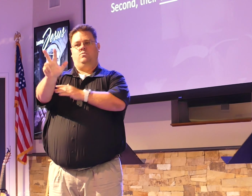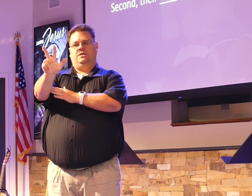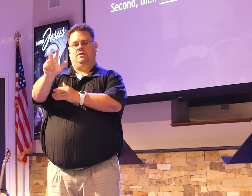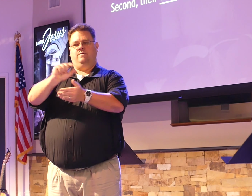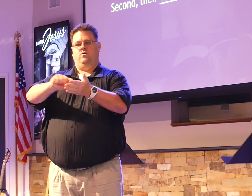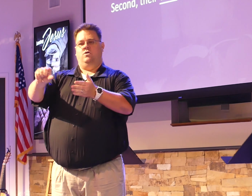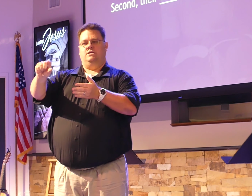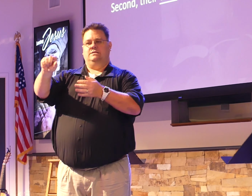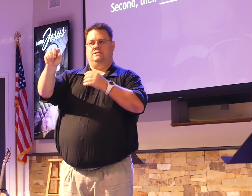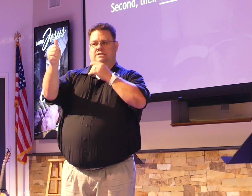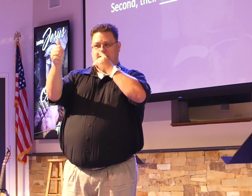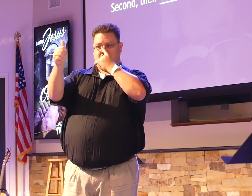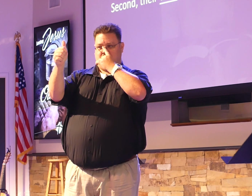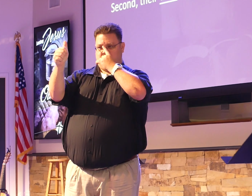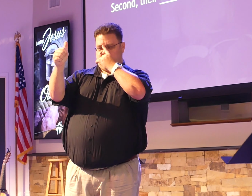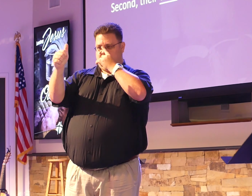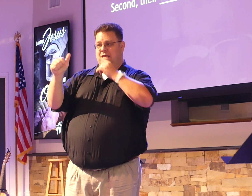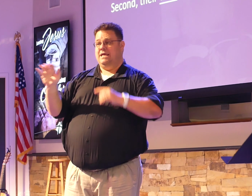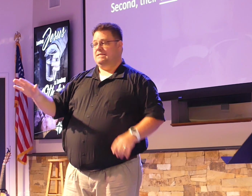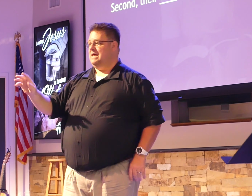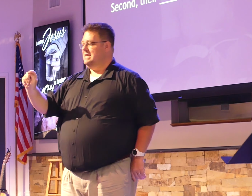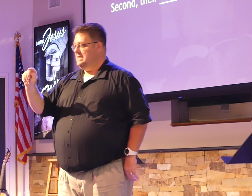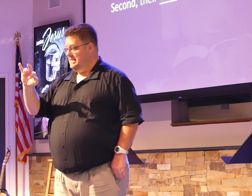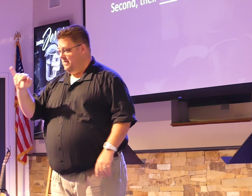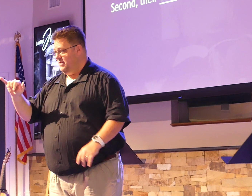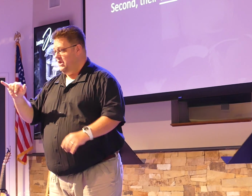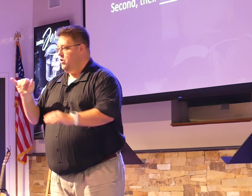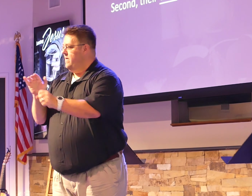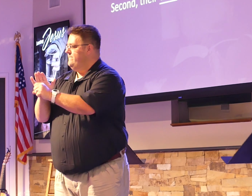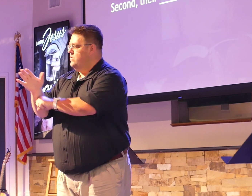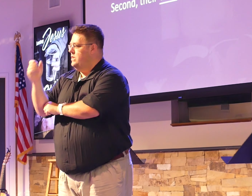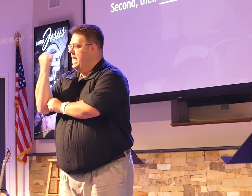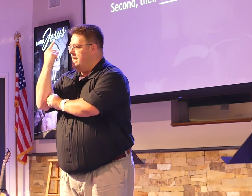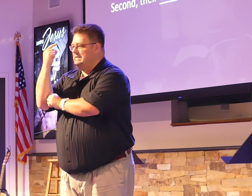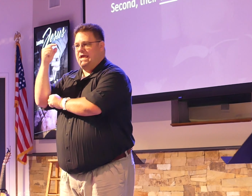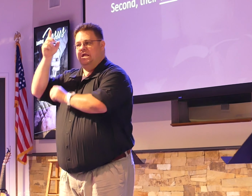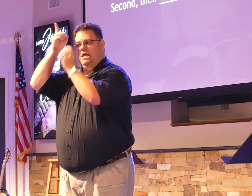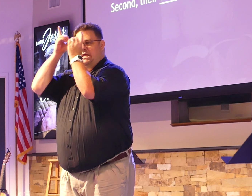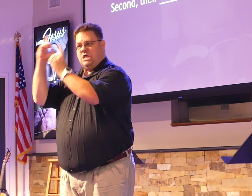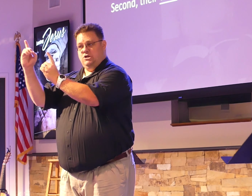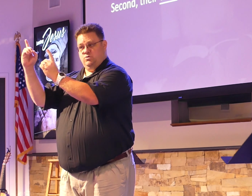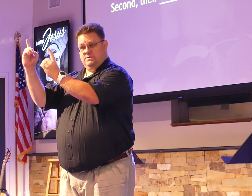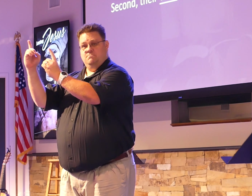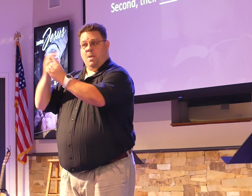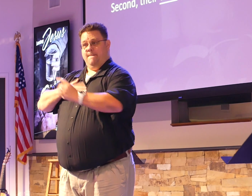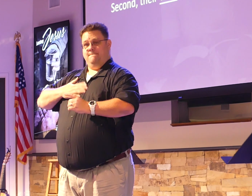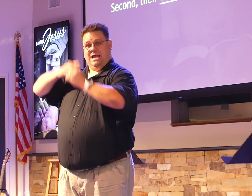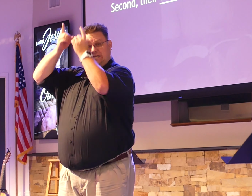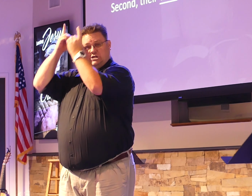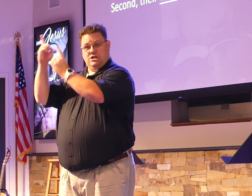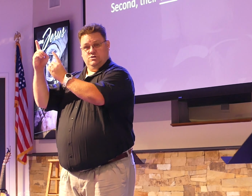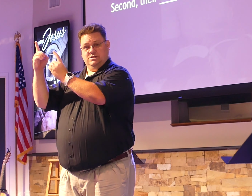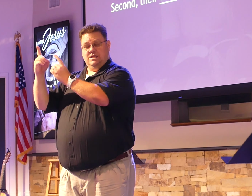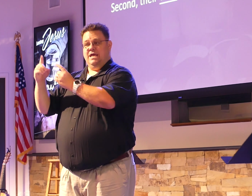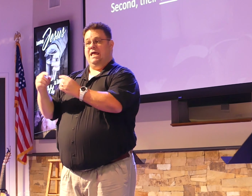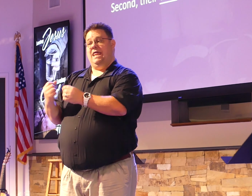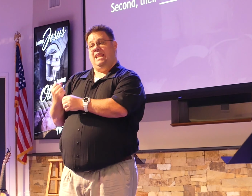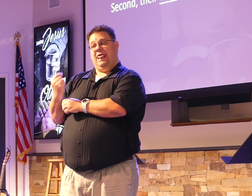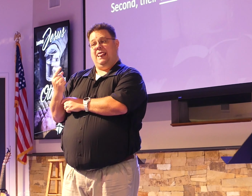He says, Timothy, you have fully known my doctrine. And then what's the next thing he says? Manner of life.